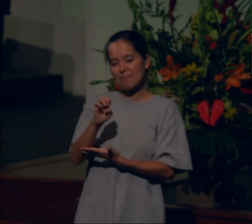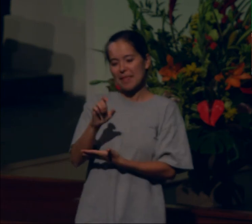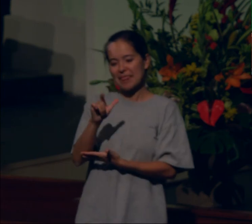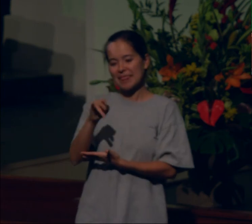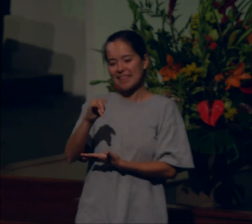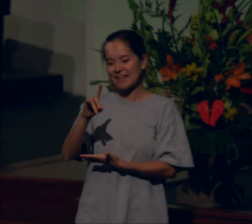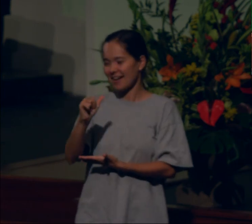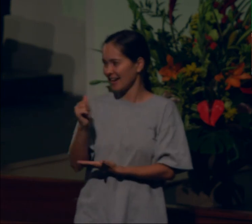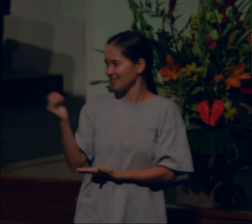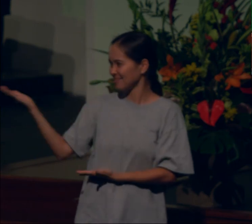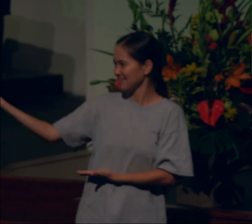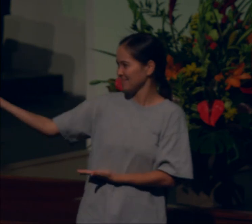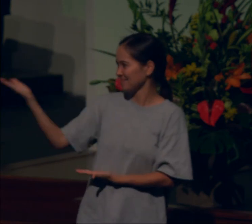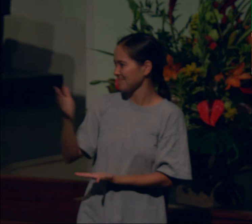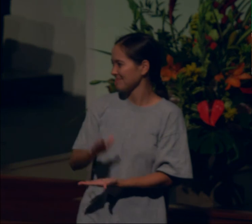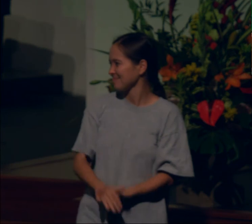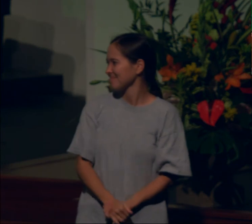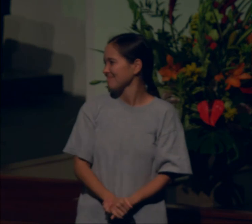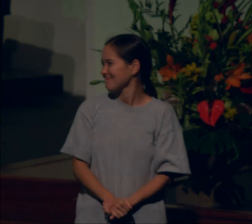Will you stand?